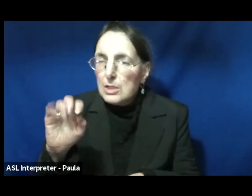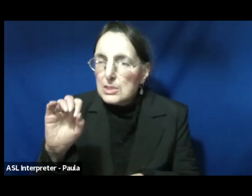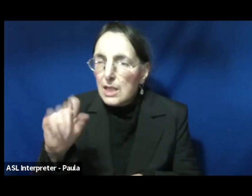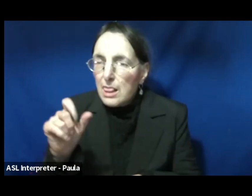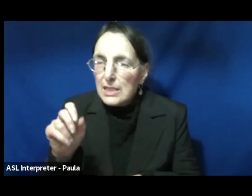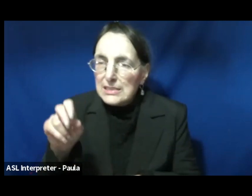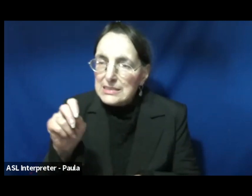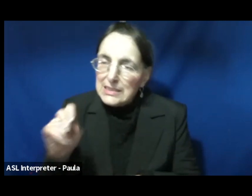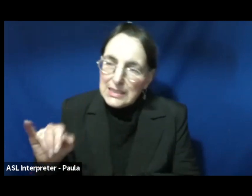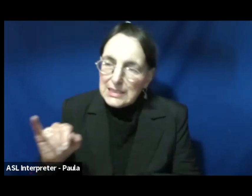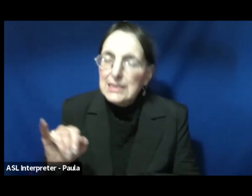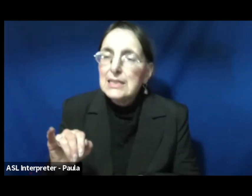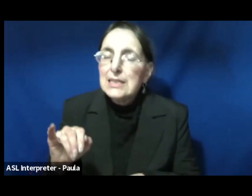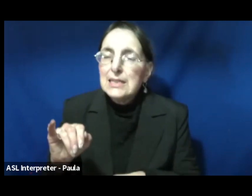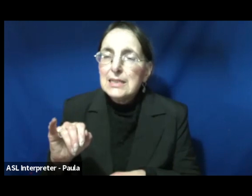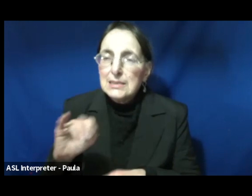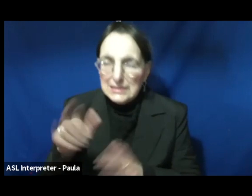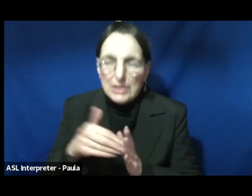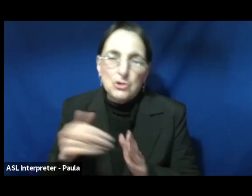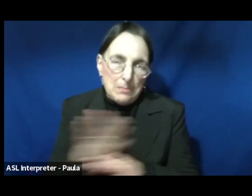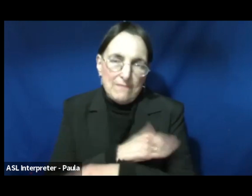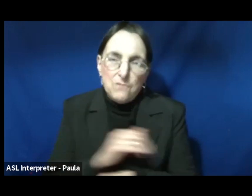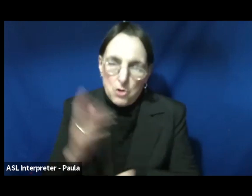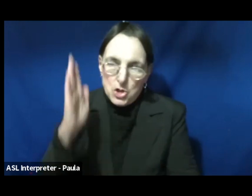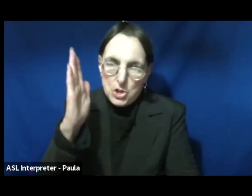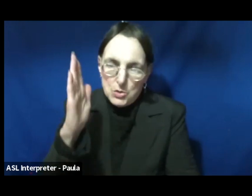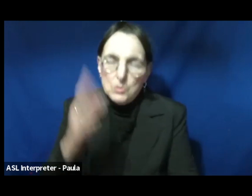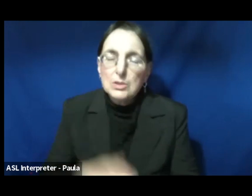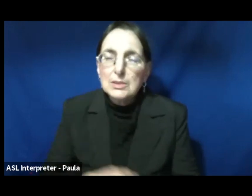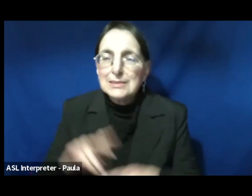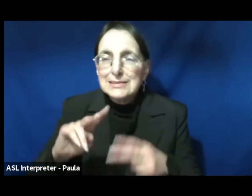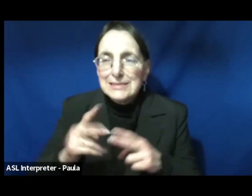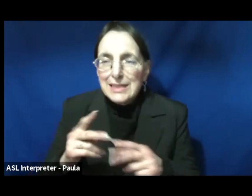before noon. And the second announcement